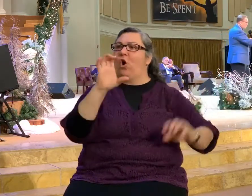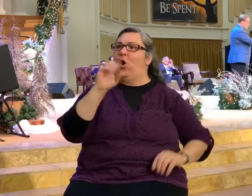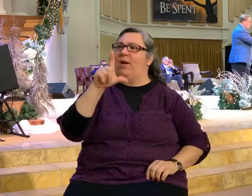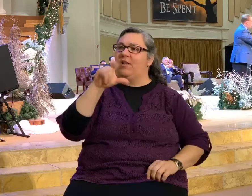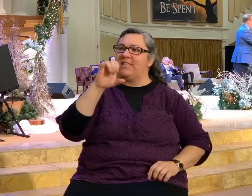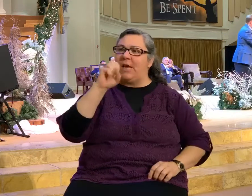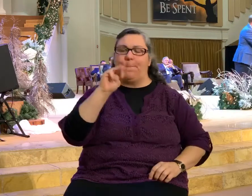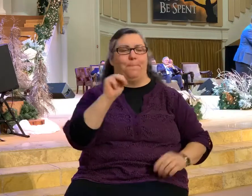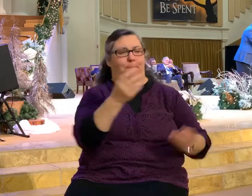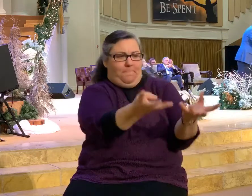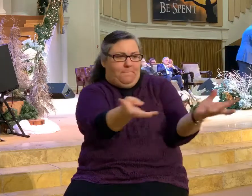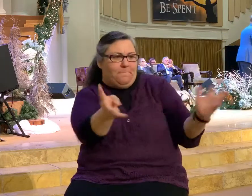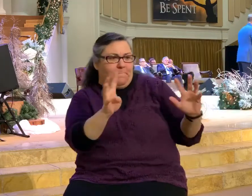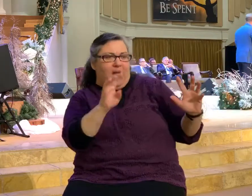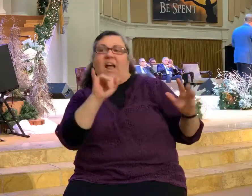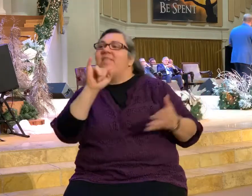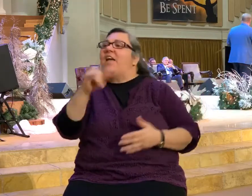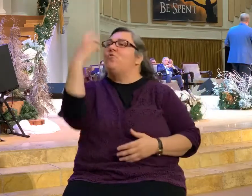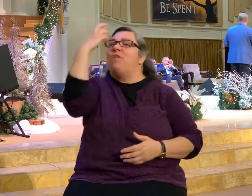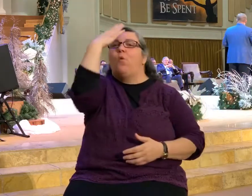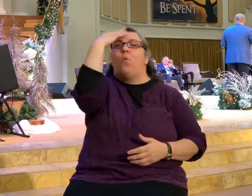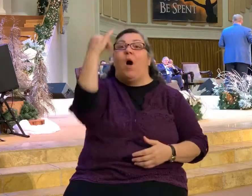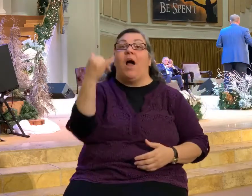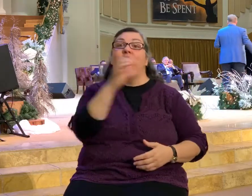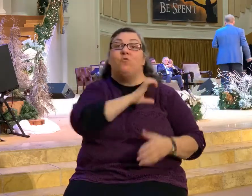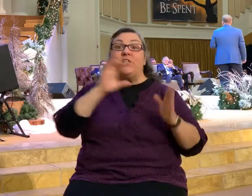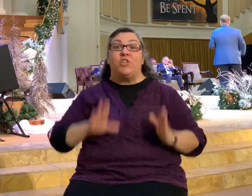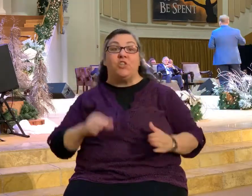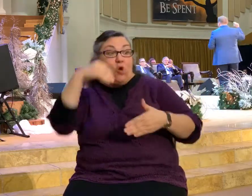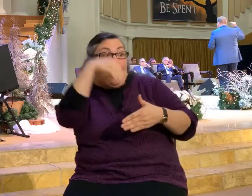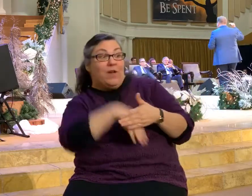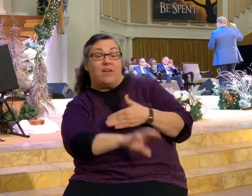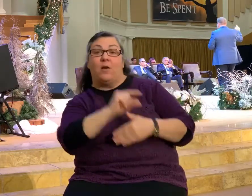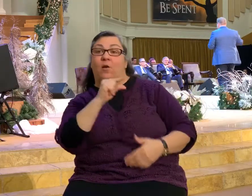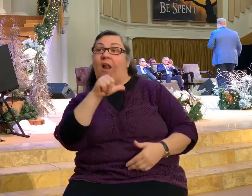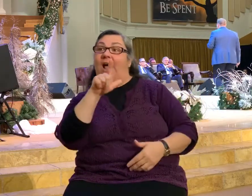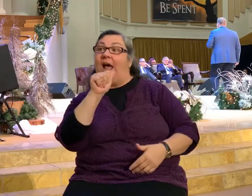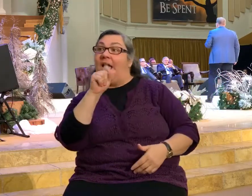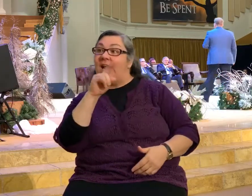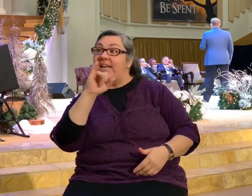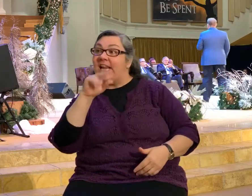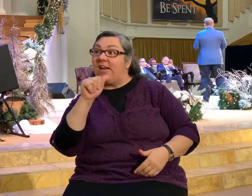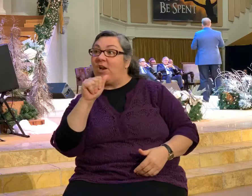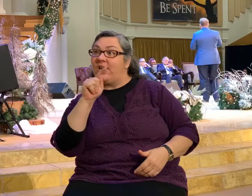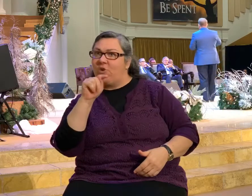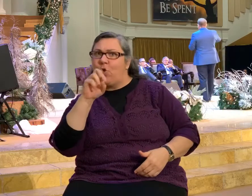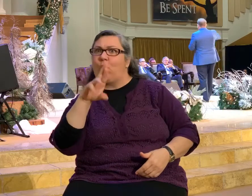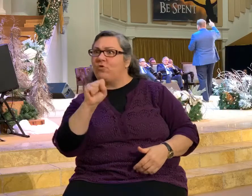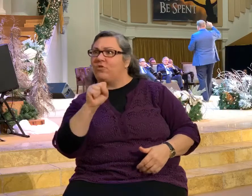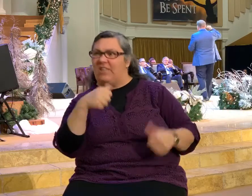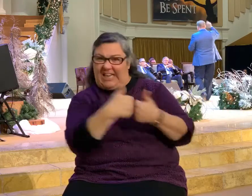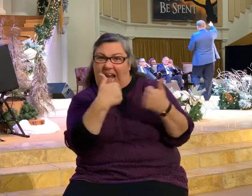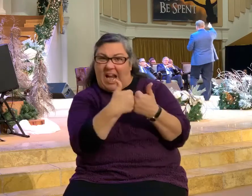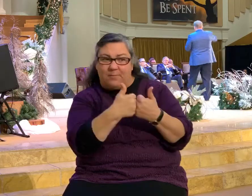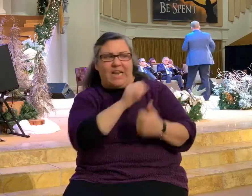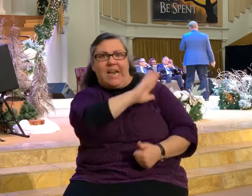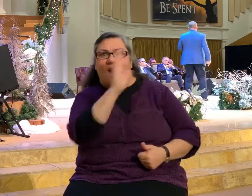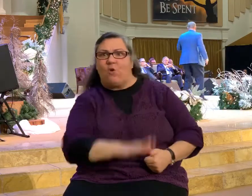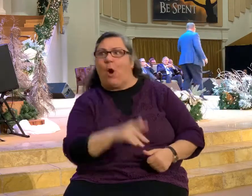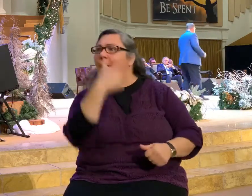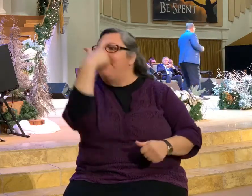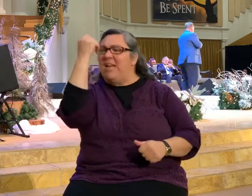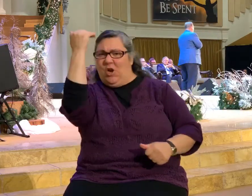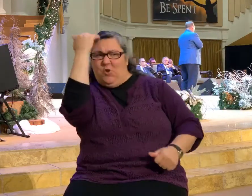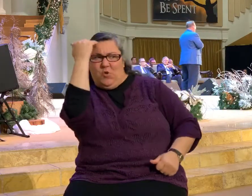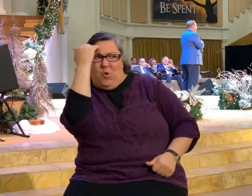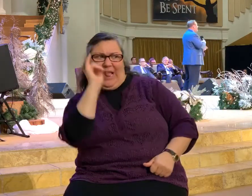the Christians would never go to the gladiator games or go to the places of sport, because they knew that the new temple of